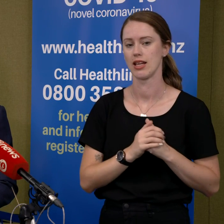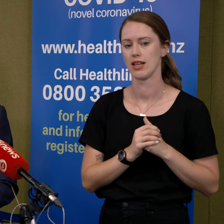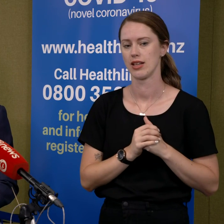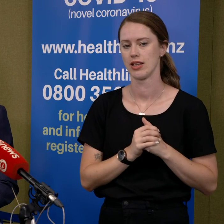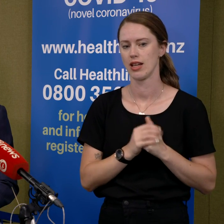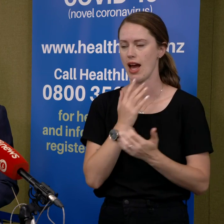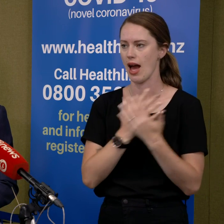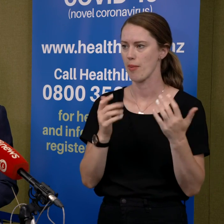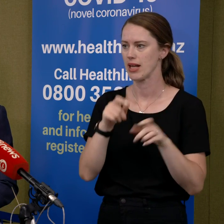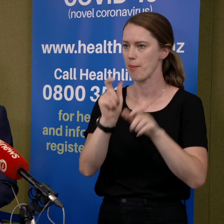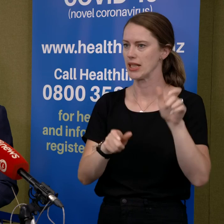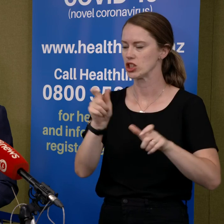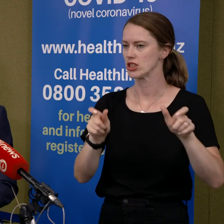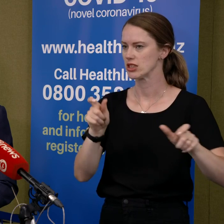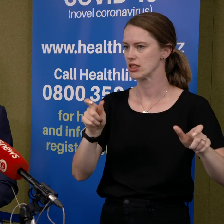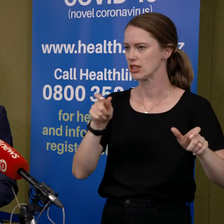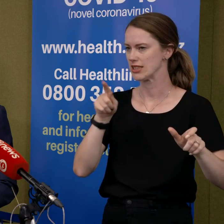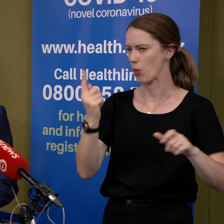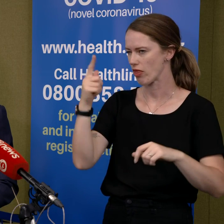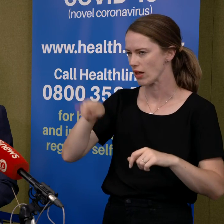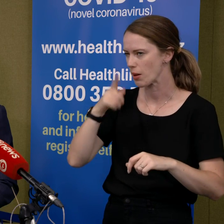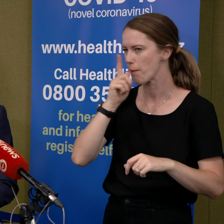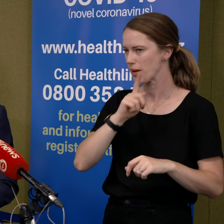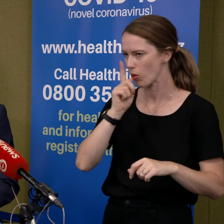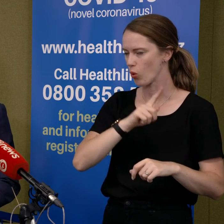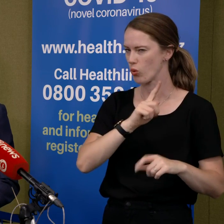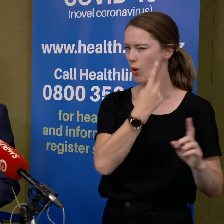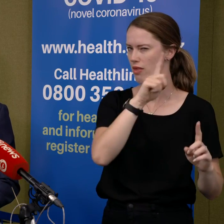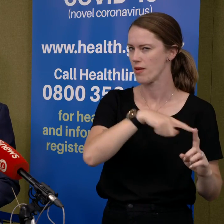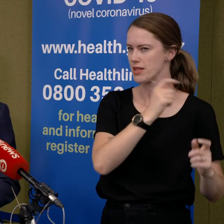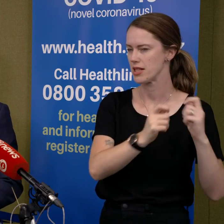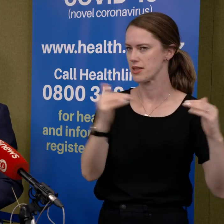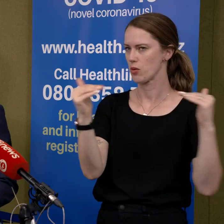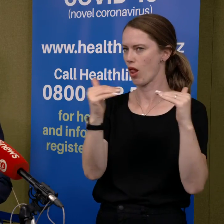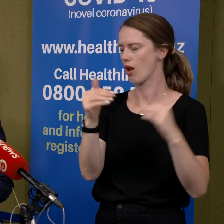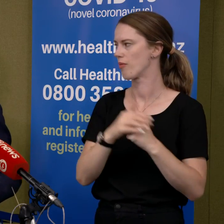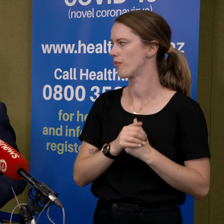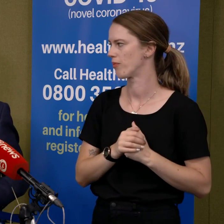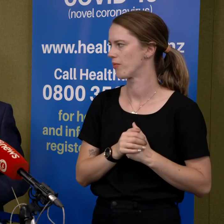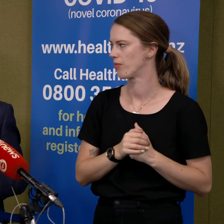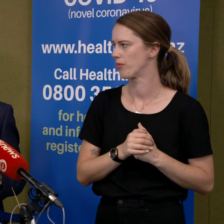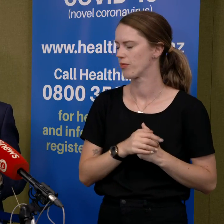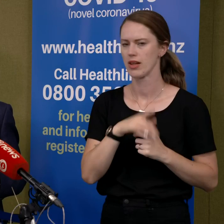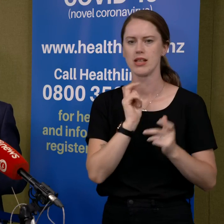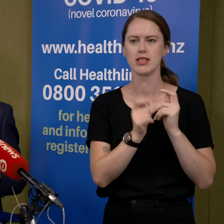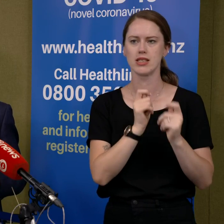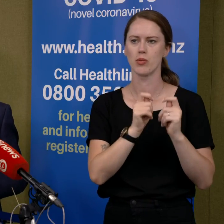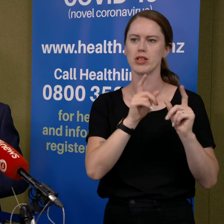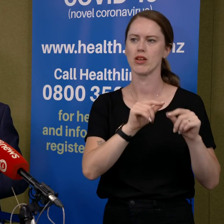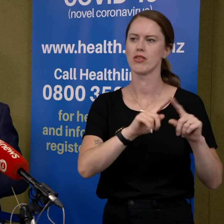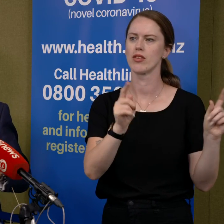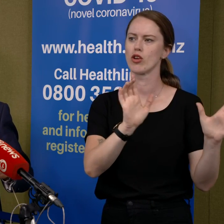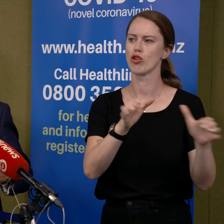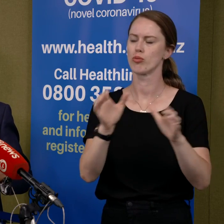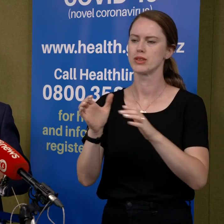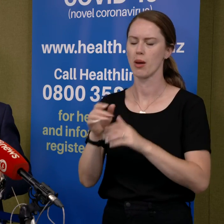how many patients does that equate to? Does it equate to 1,000 patients? Well, it would equate to, the testing would be done on different groups